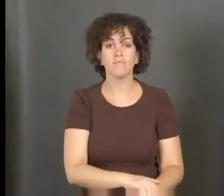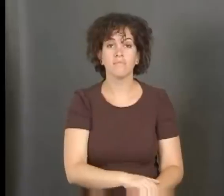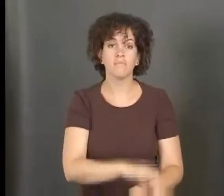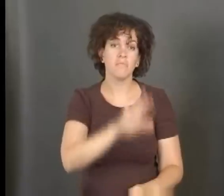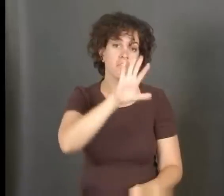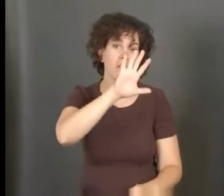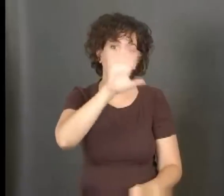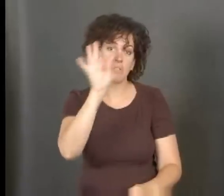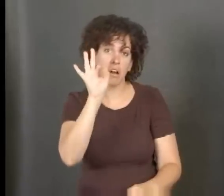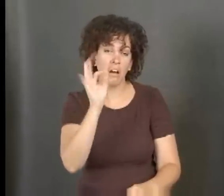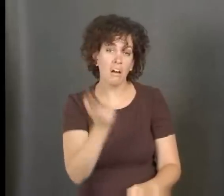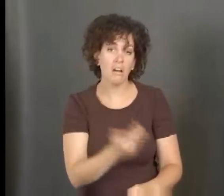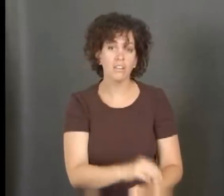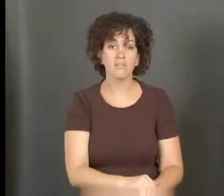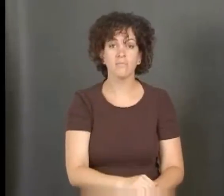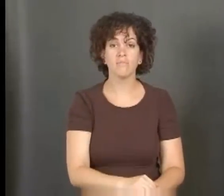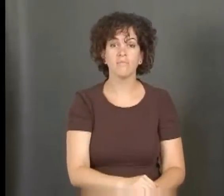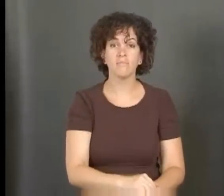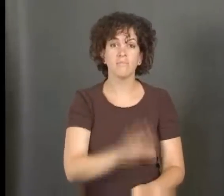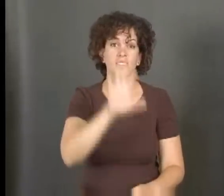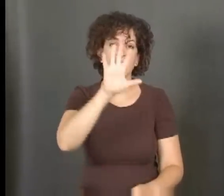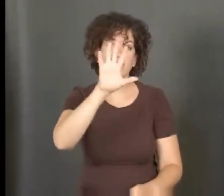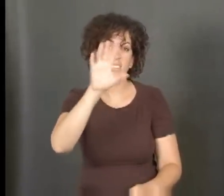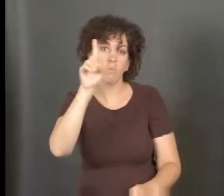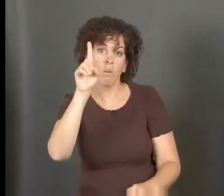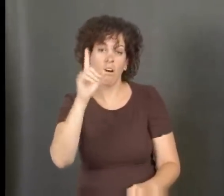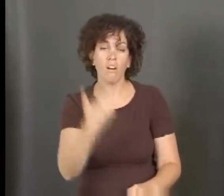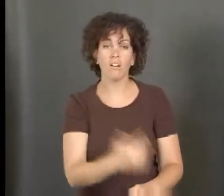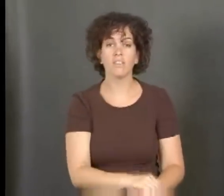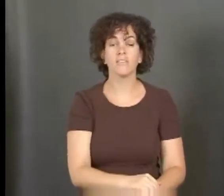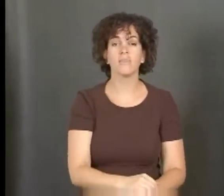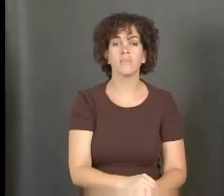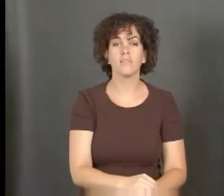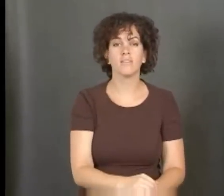5'6", 5'9", 6'1",